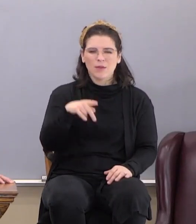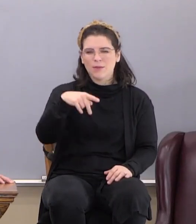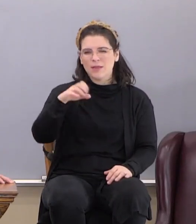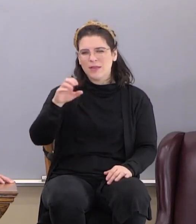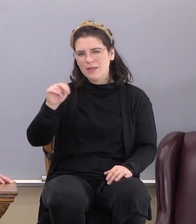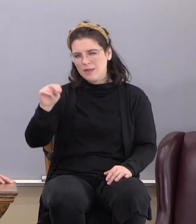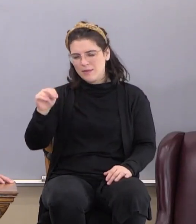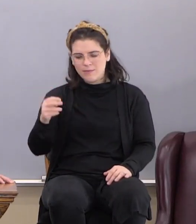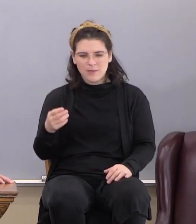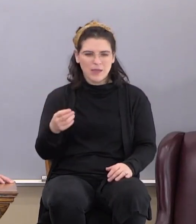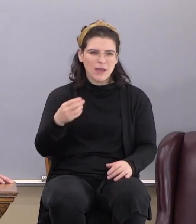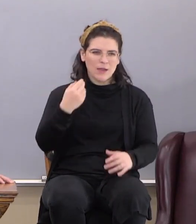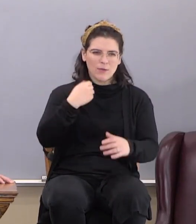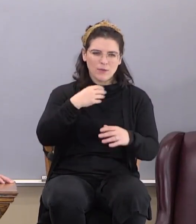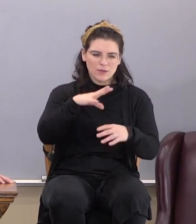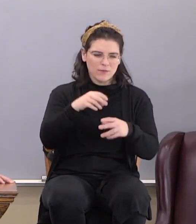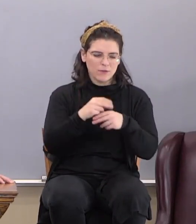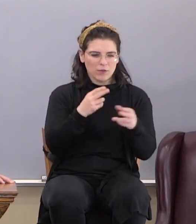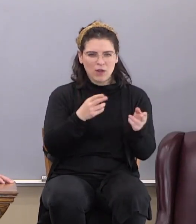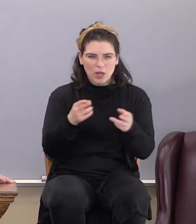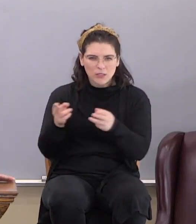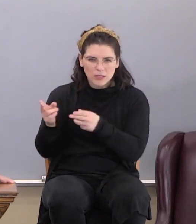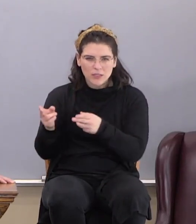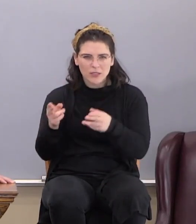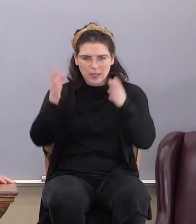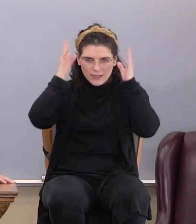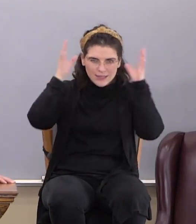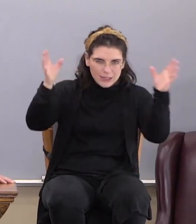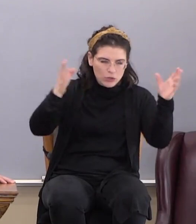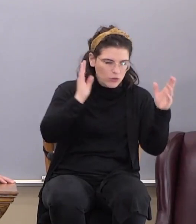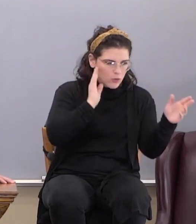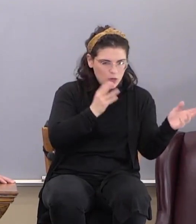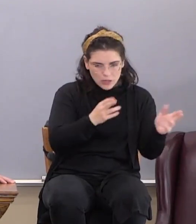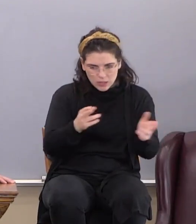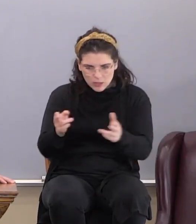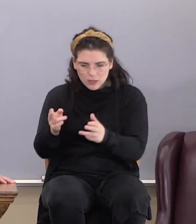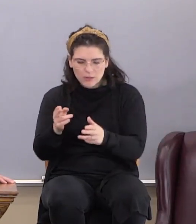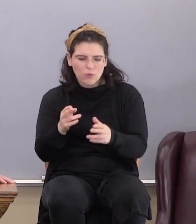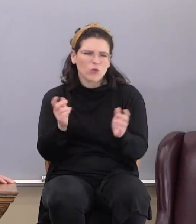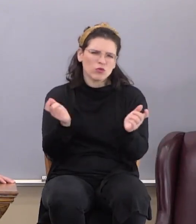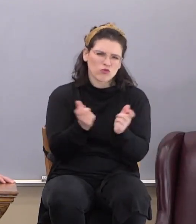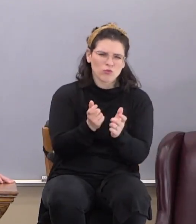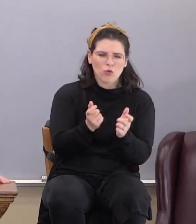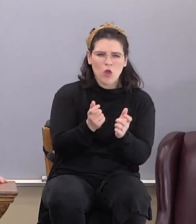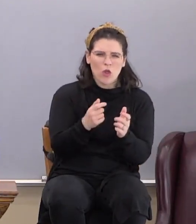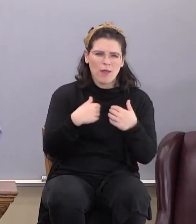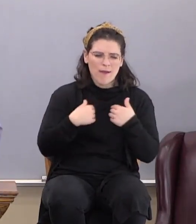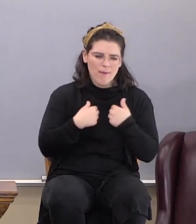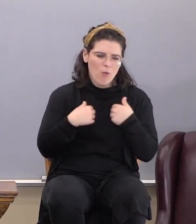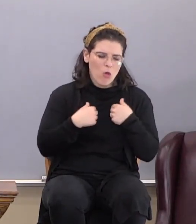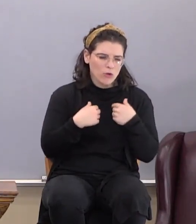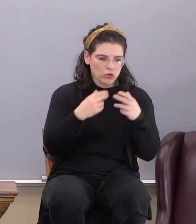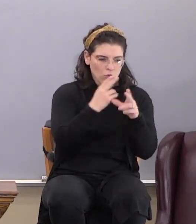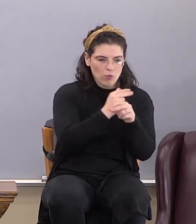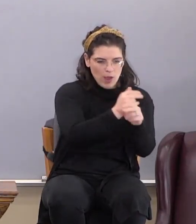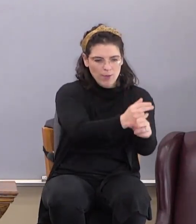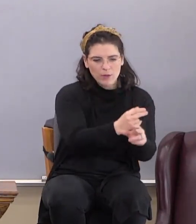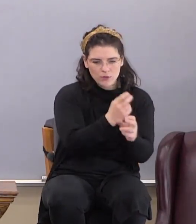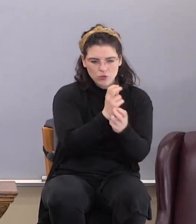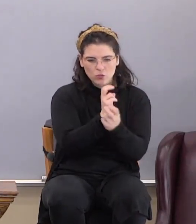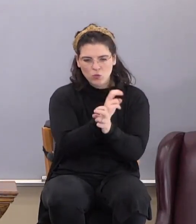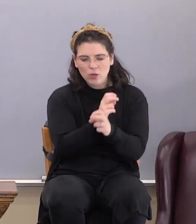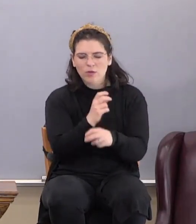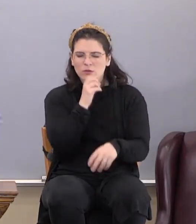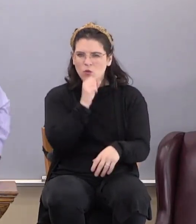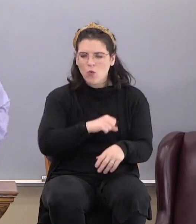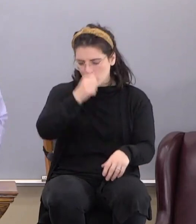I got into hunting, okay? I've never hunted before in my life, but I really enjoyed it. I like small game hunting. Anyway, so here was this old timer. He wanted to